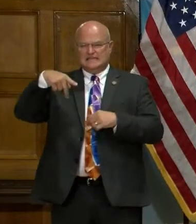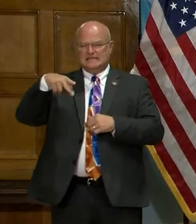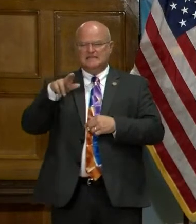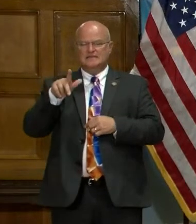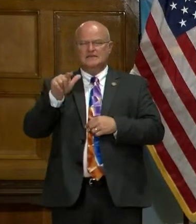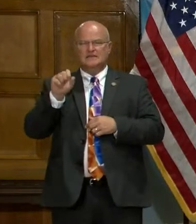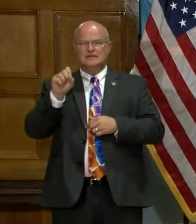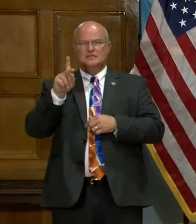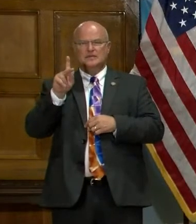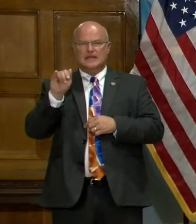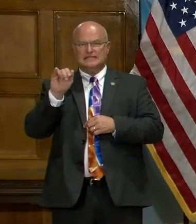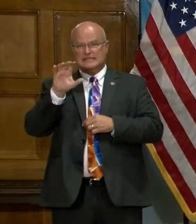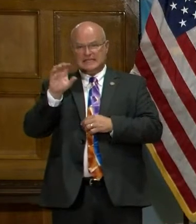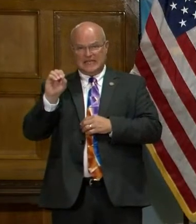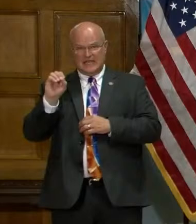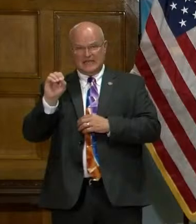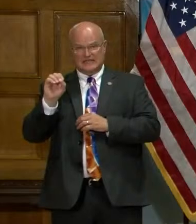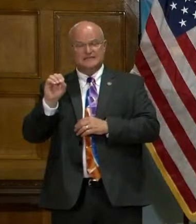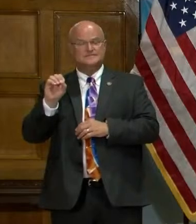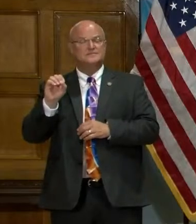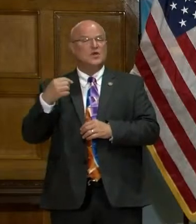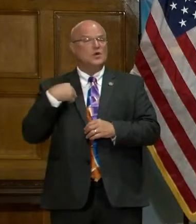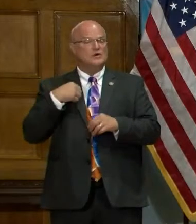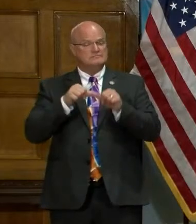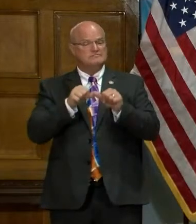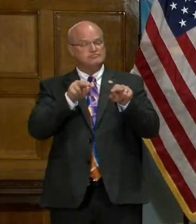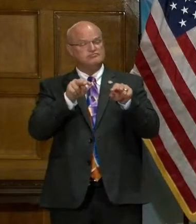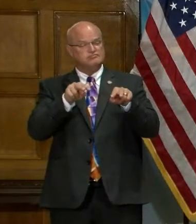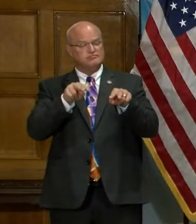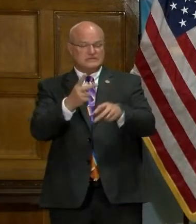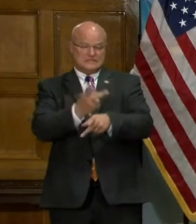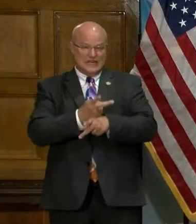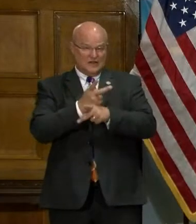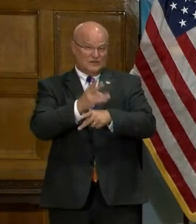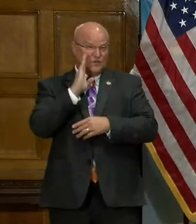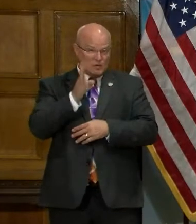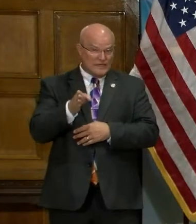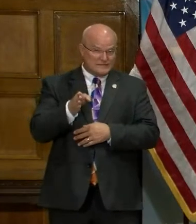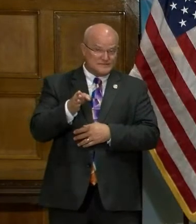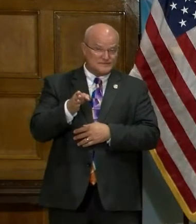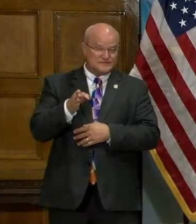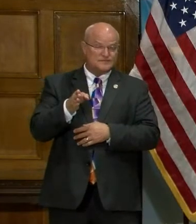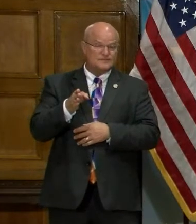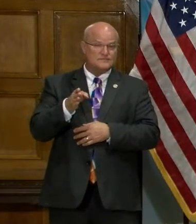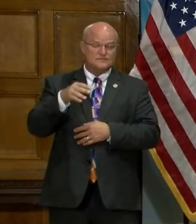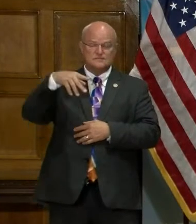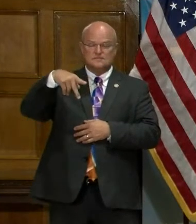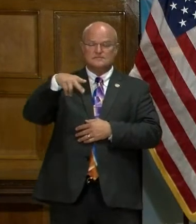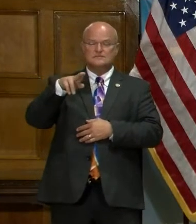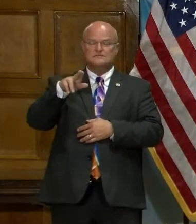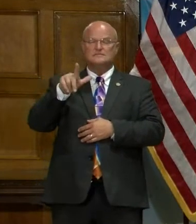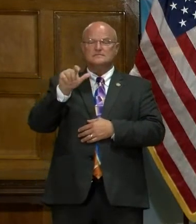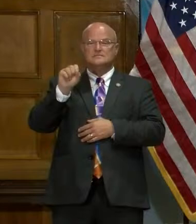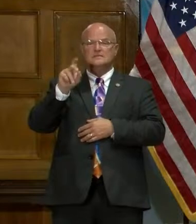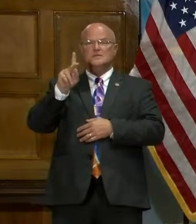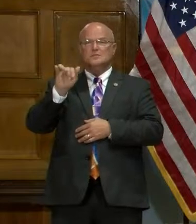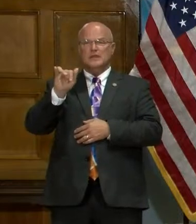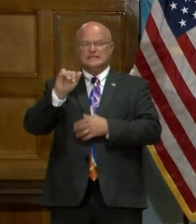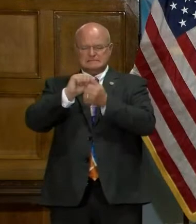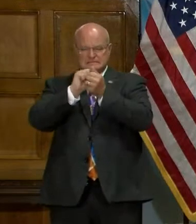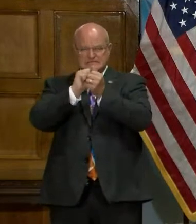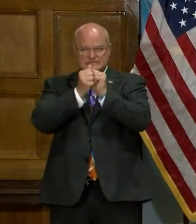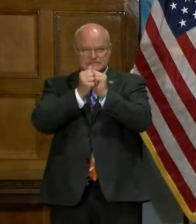Pulaski County. We'll continue to look at that very carefully. The Pulaski County is very